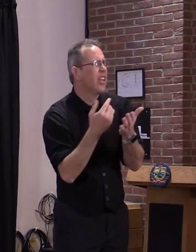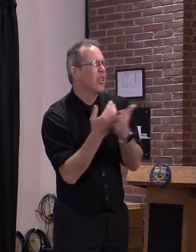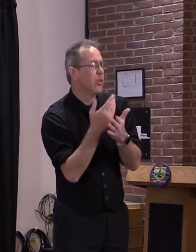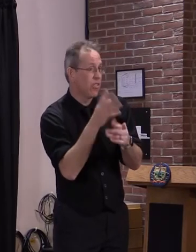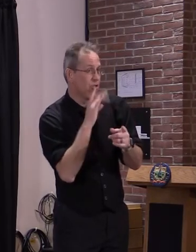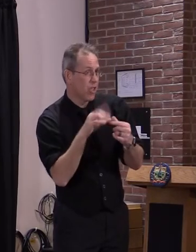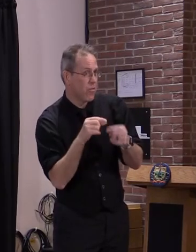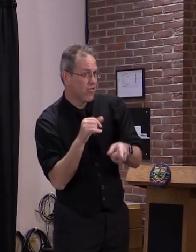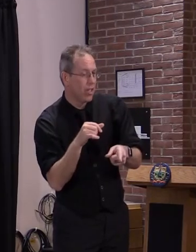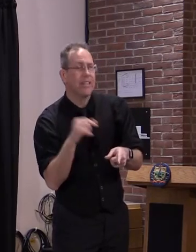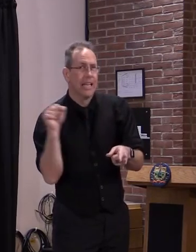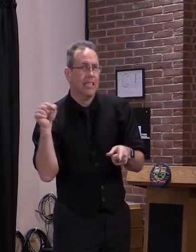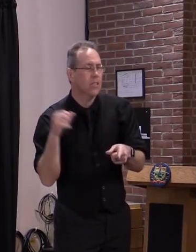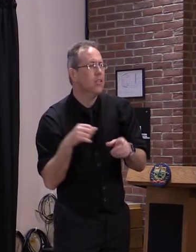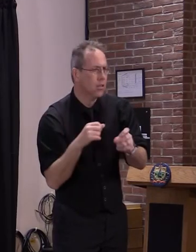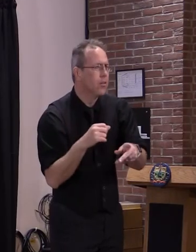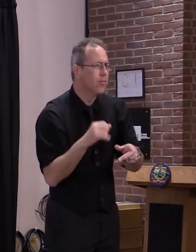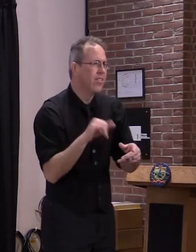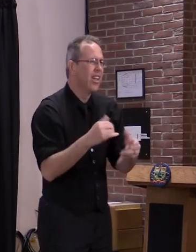Okay, thank you very much.